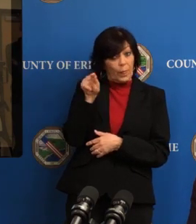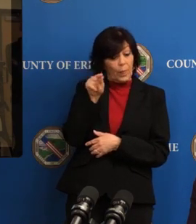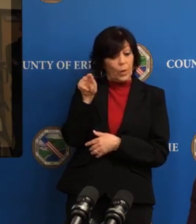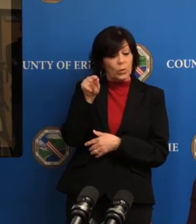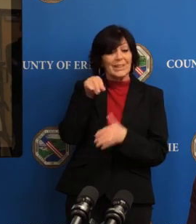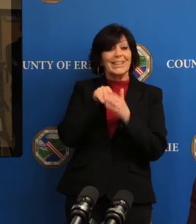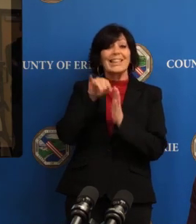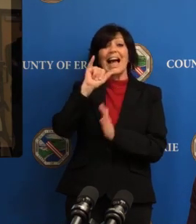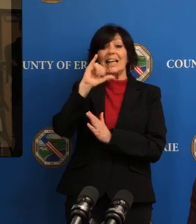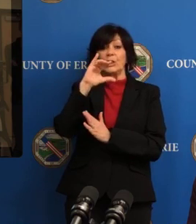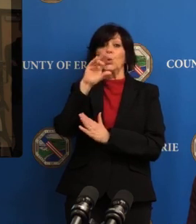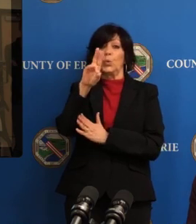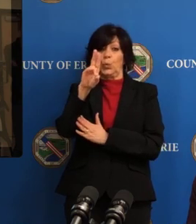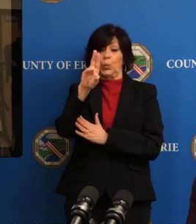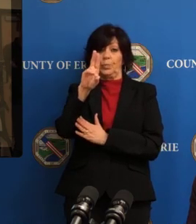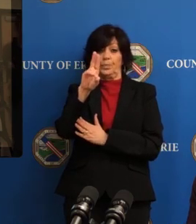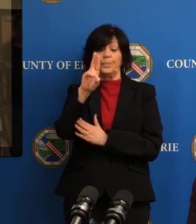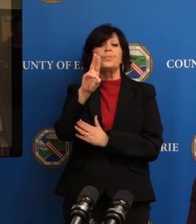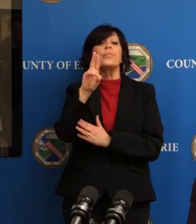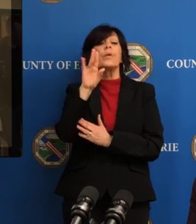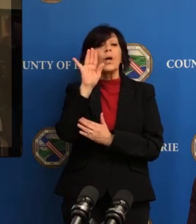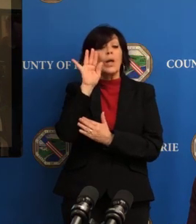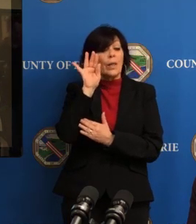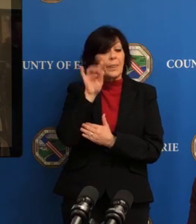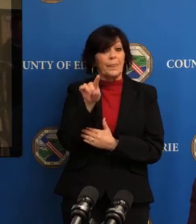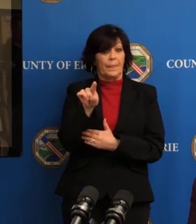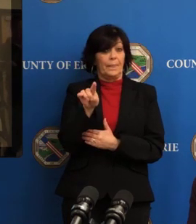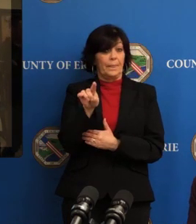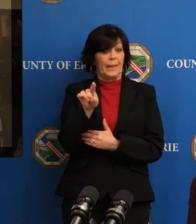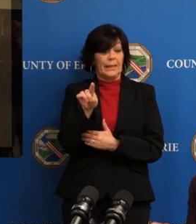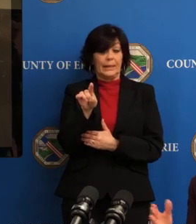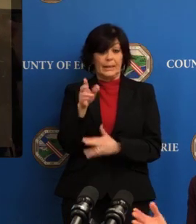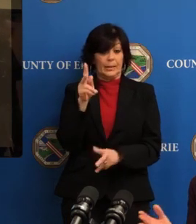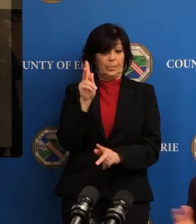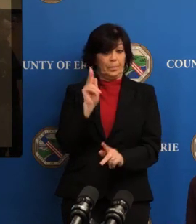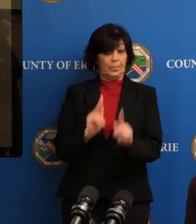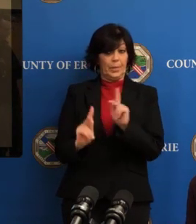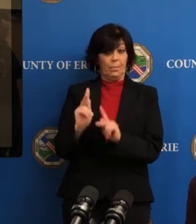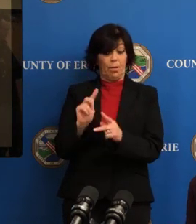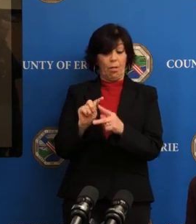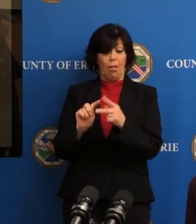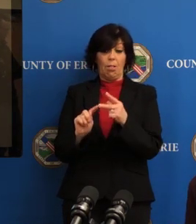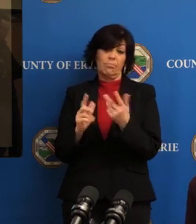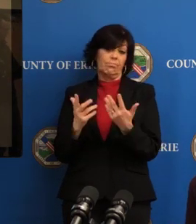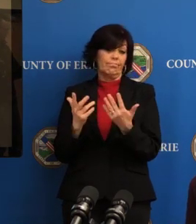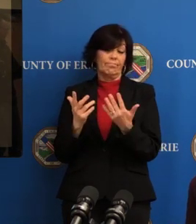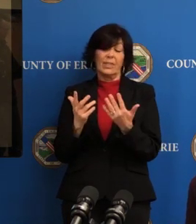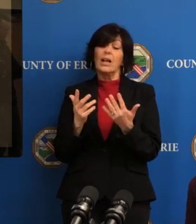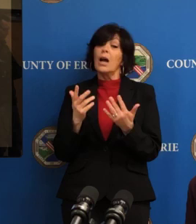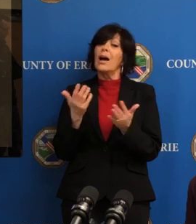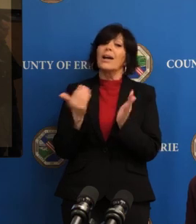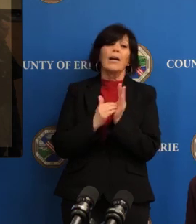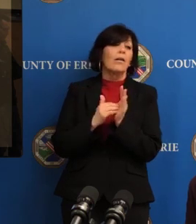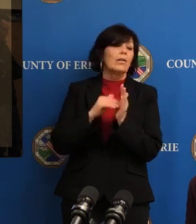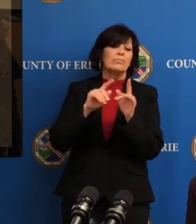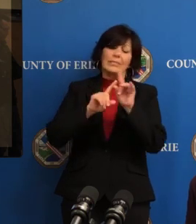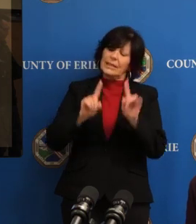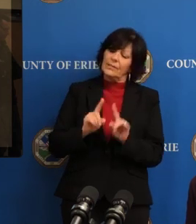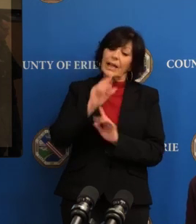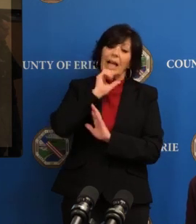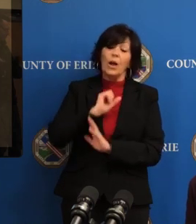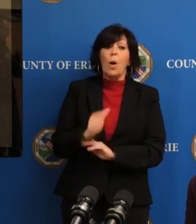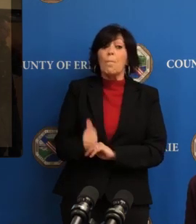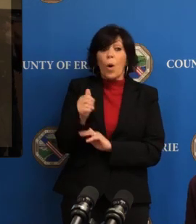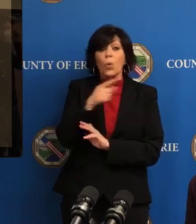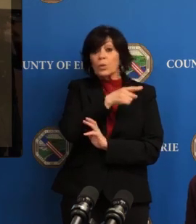in intensive care units. And these individuals range all ages, and actually the majority